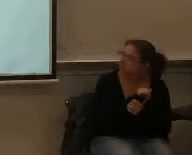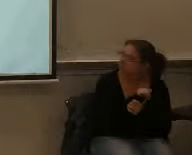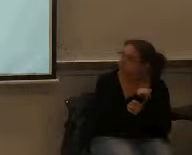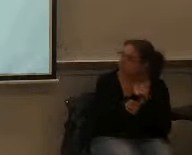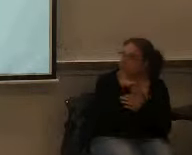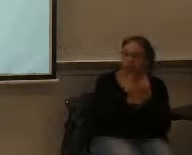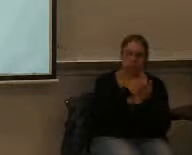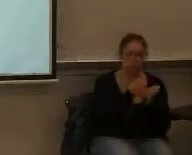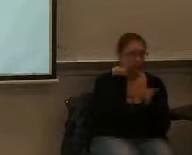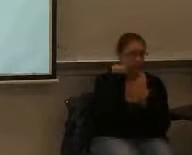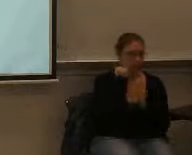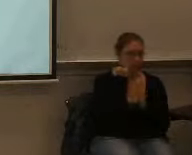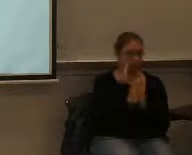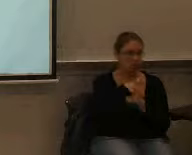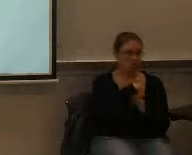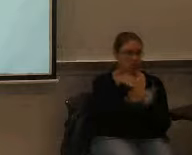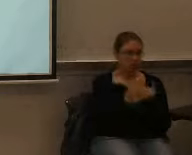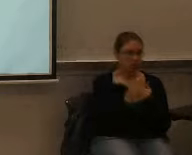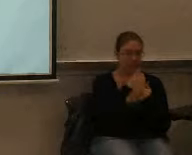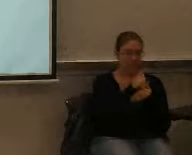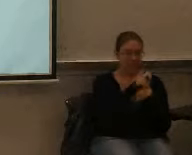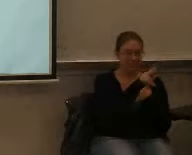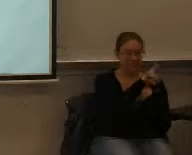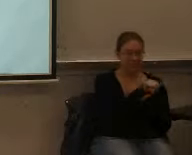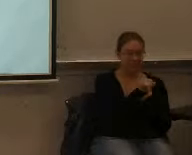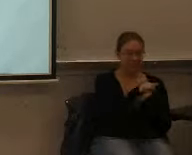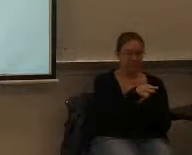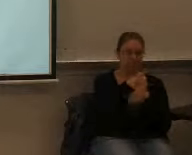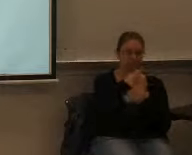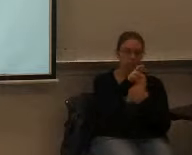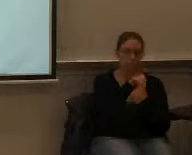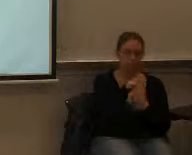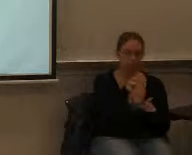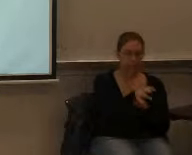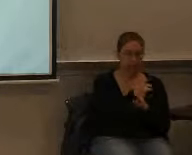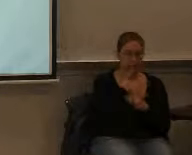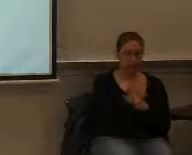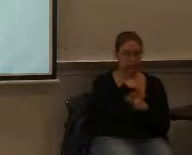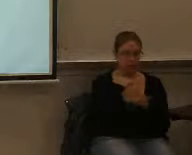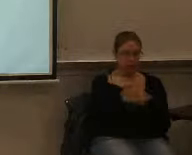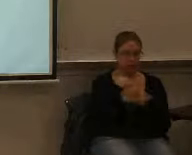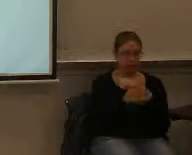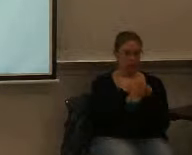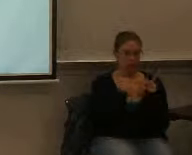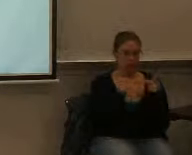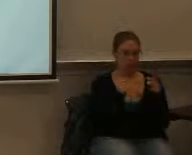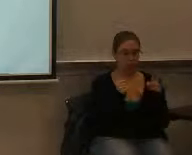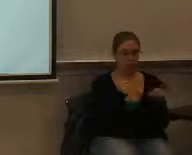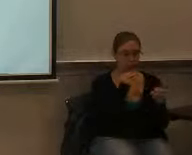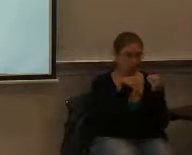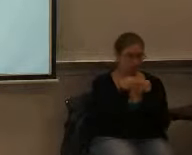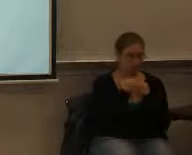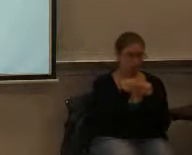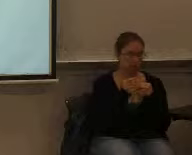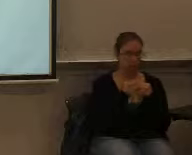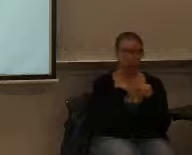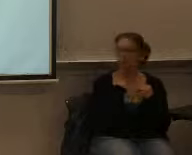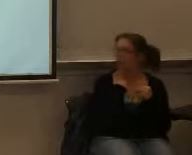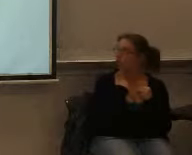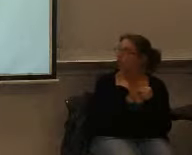it's a general idea that if we have a density of a prey population and we have the number of prey consumed, you